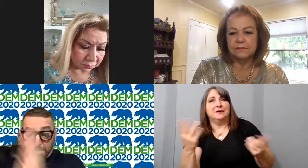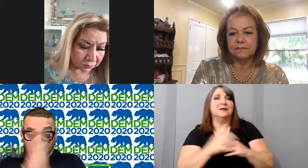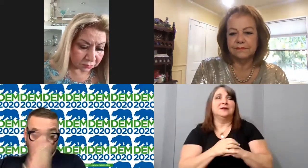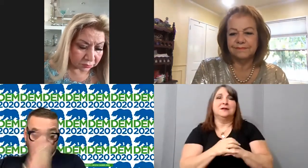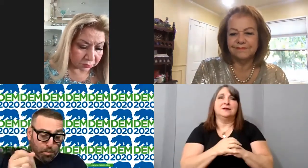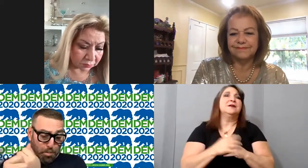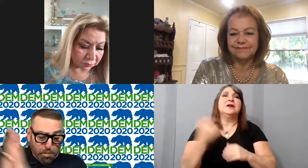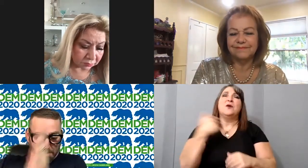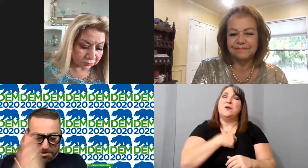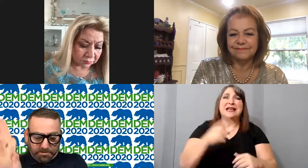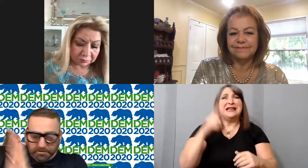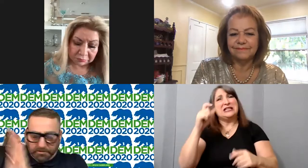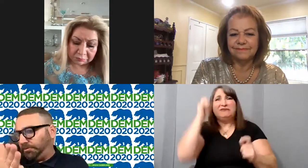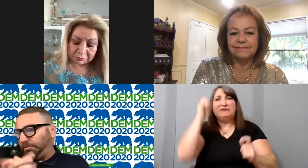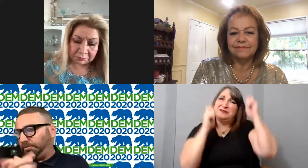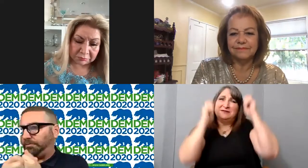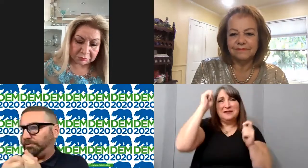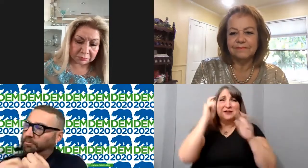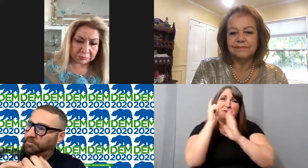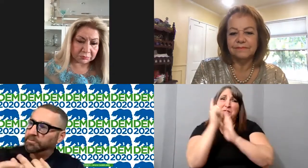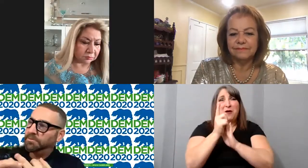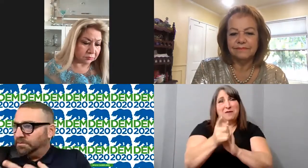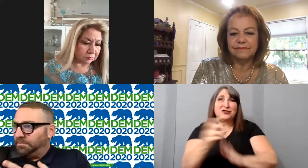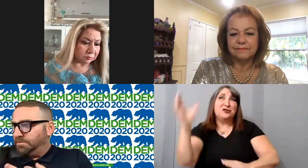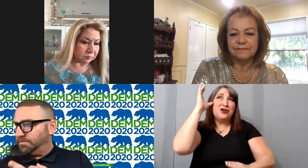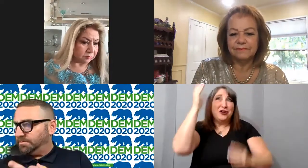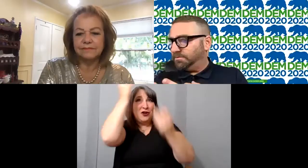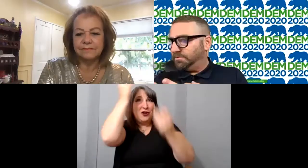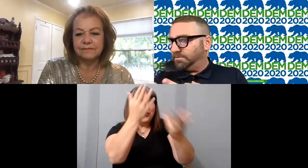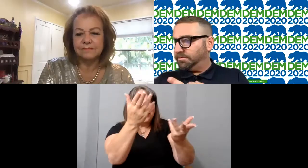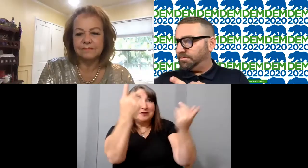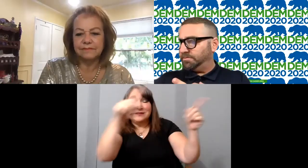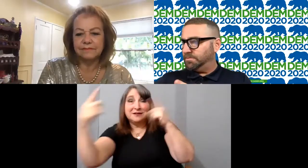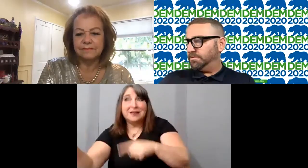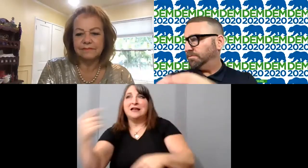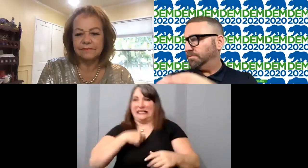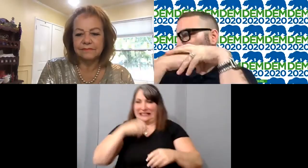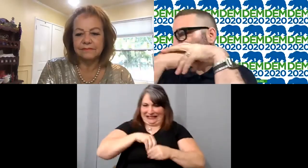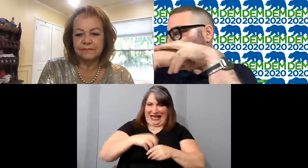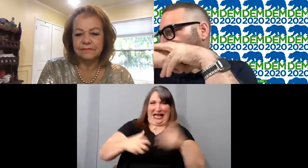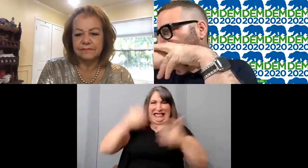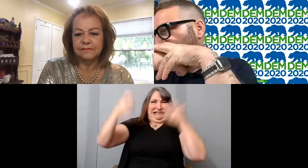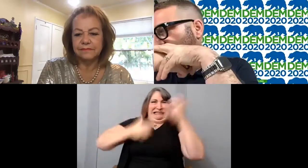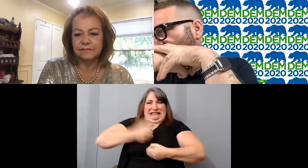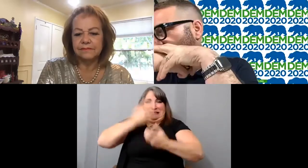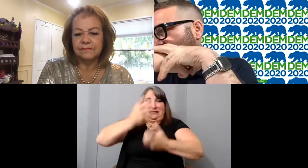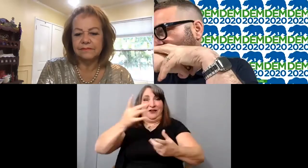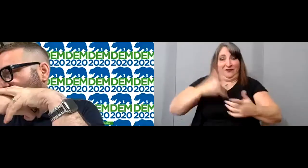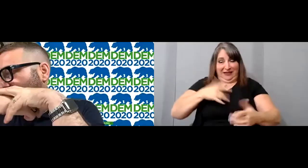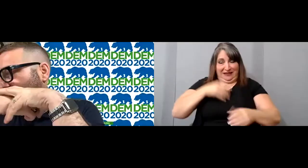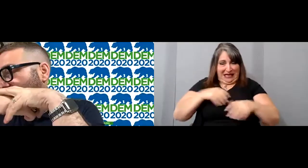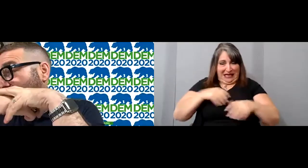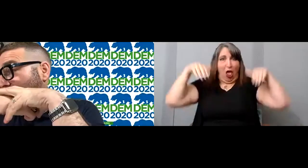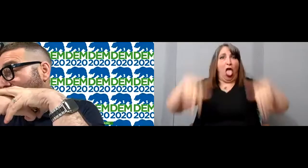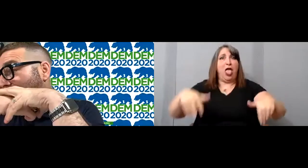awake, the look on your face the moment you heard the news. You're screaming inside and frozen in time. You did all that you